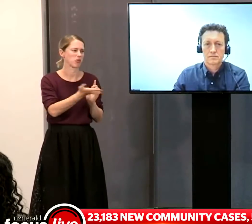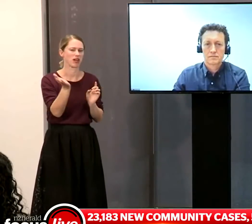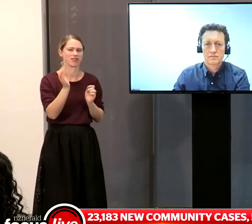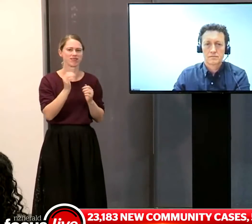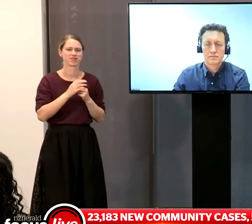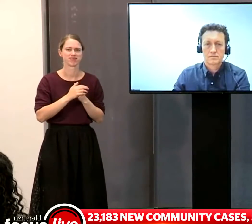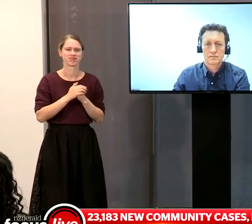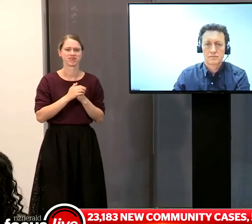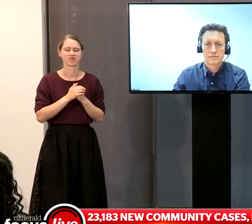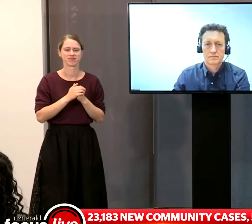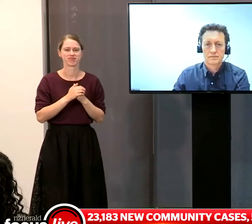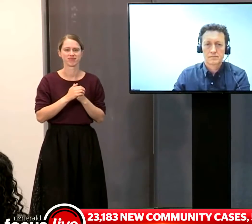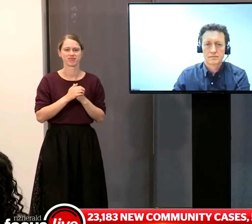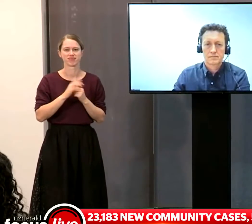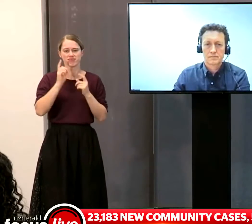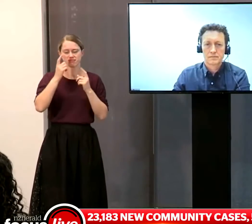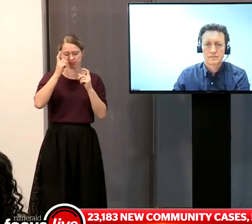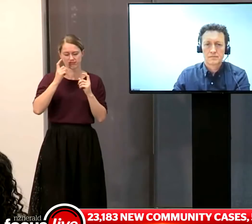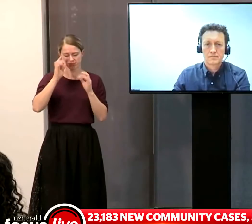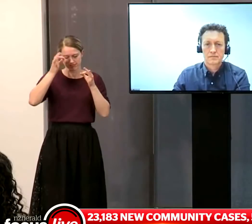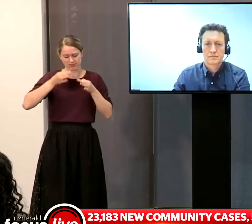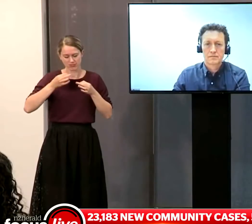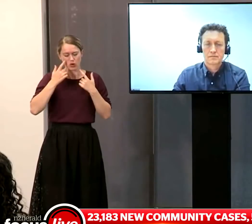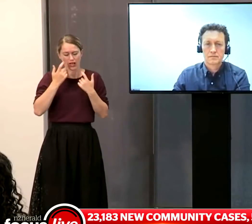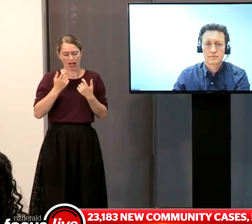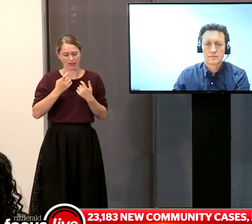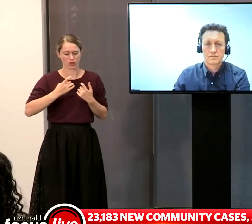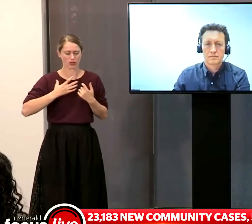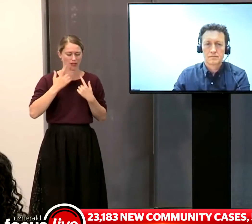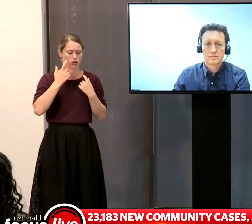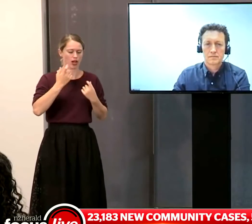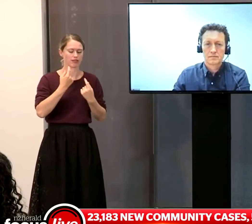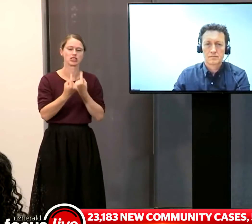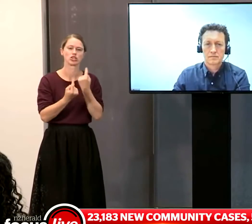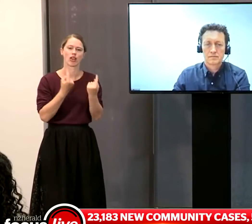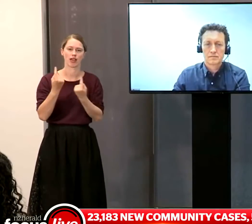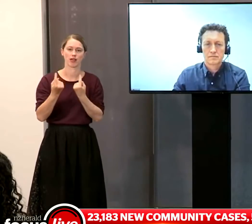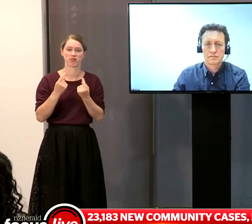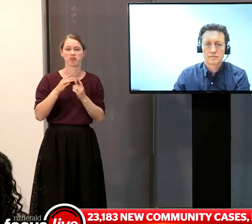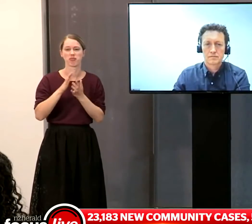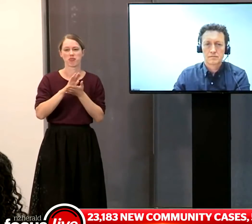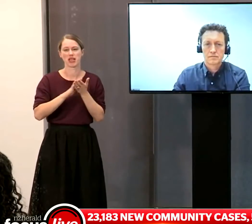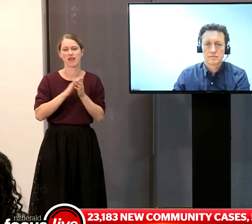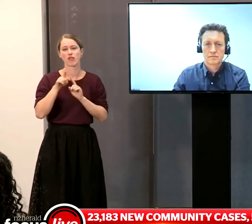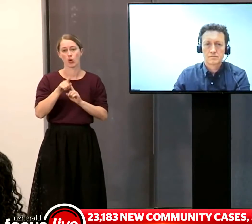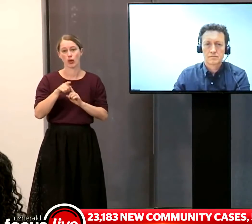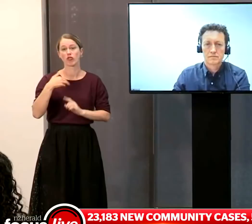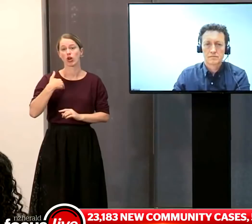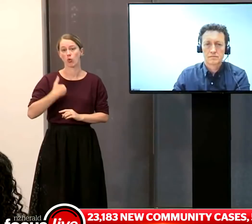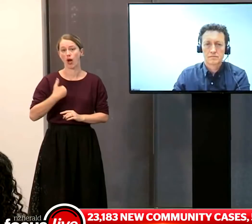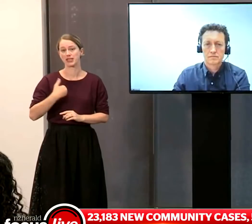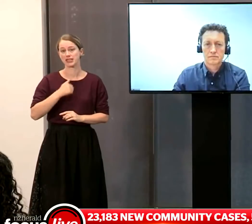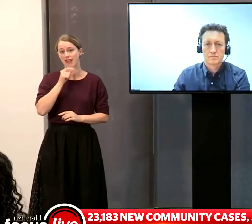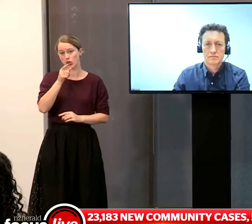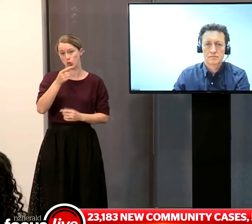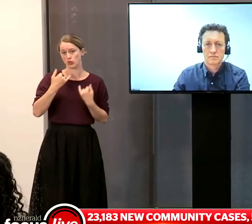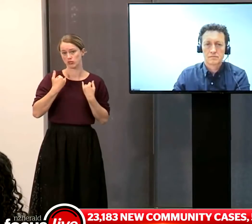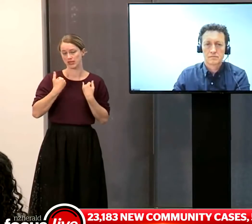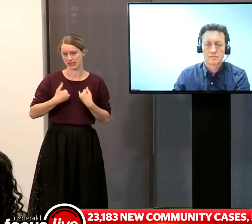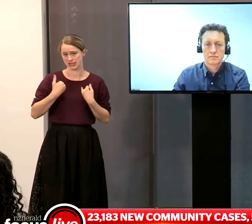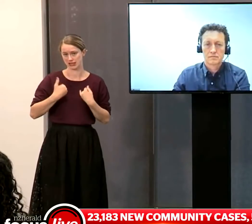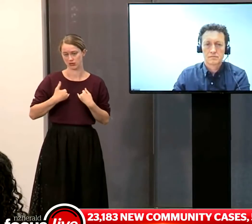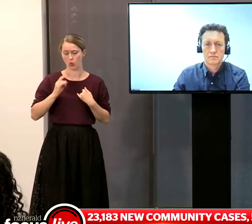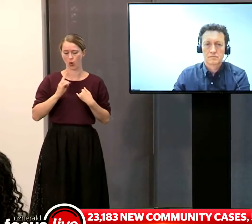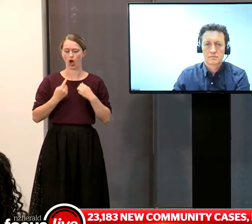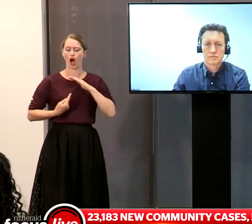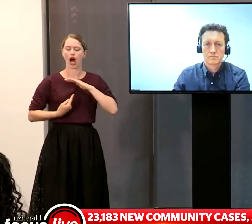to take that seriously, to look after others, and that includes following actually the requirements on them if they are a case,